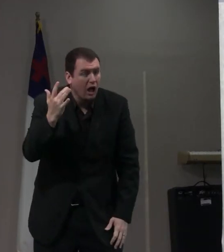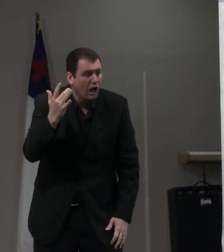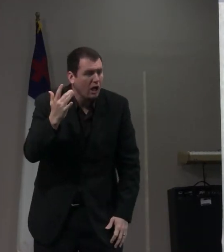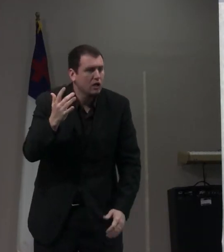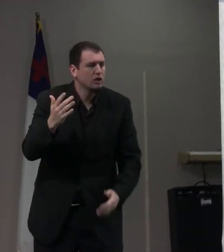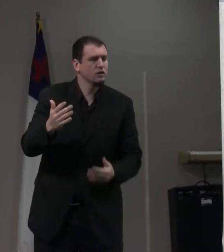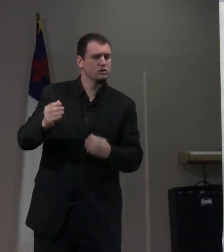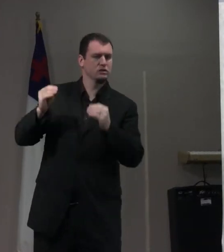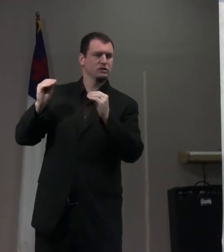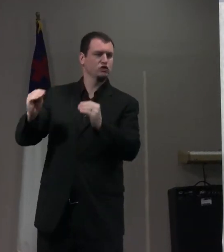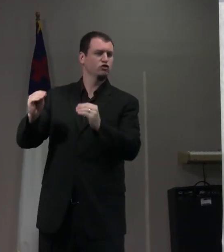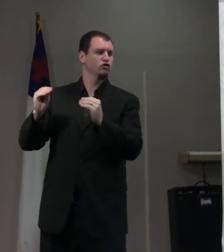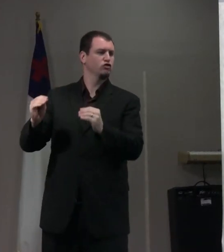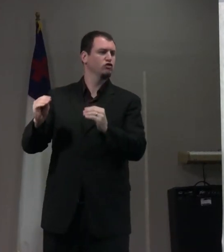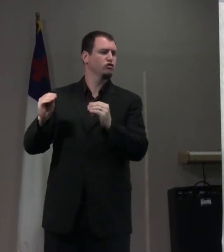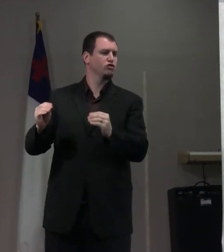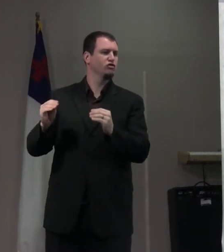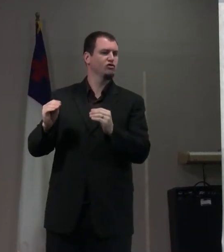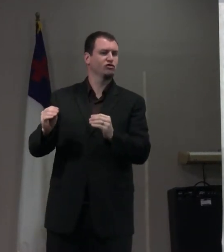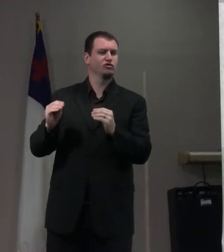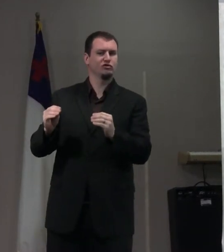Why? To teach